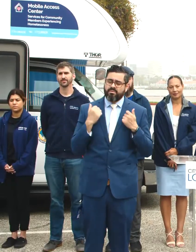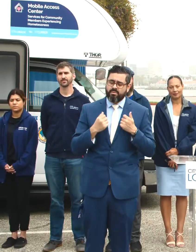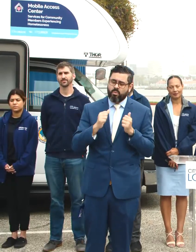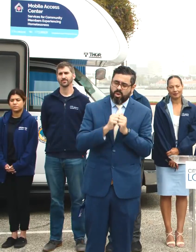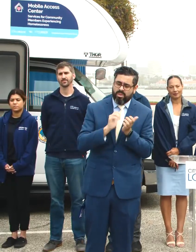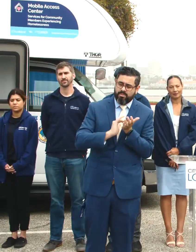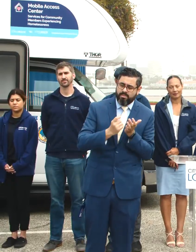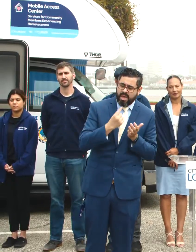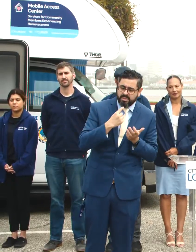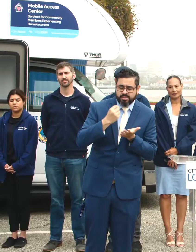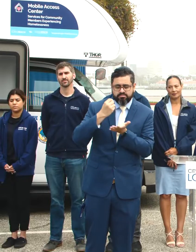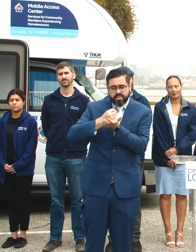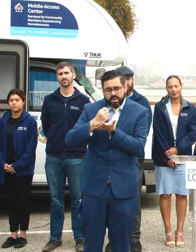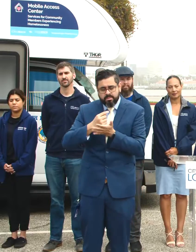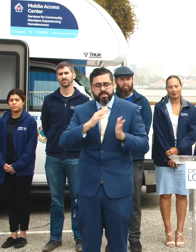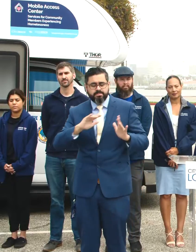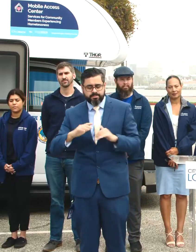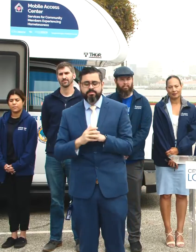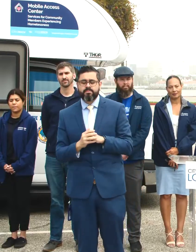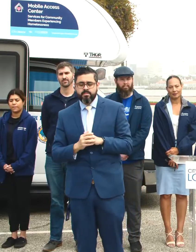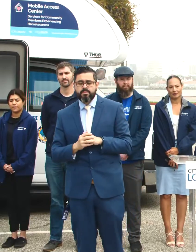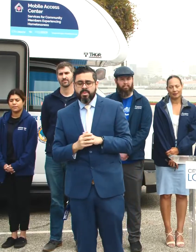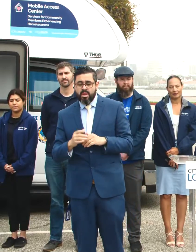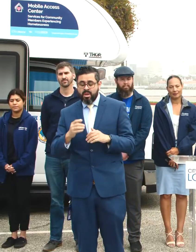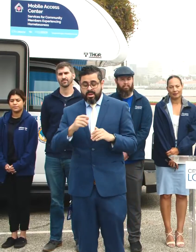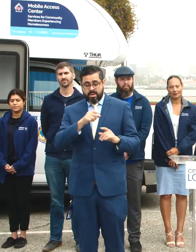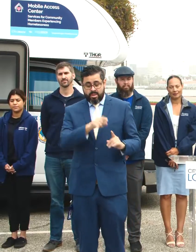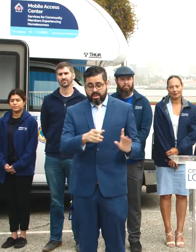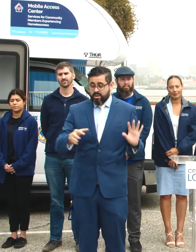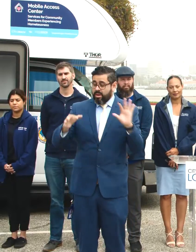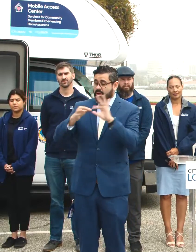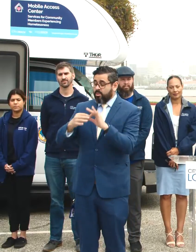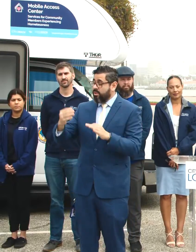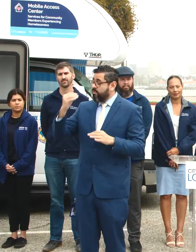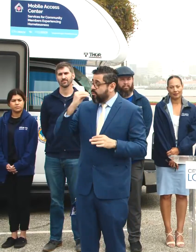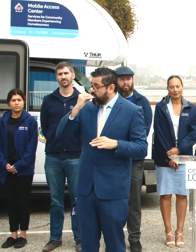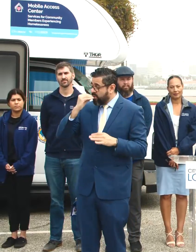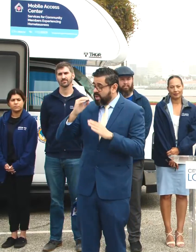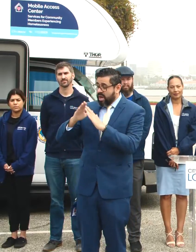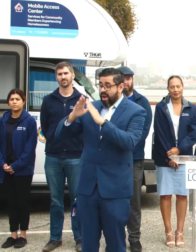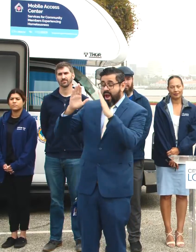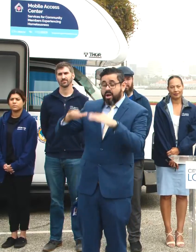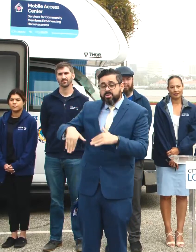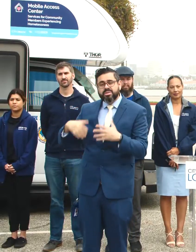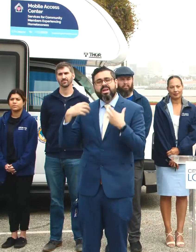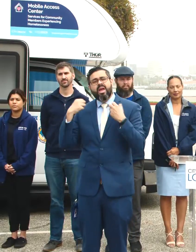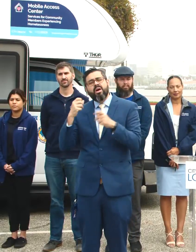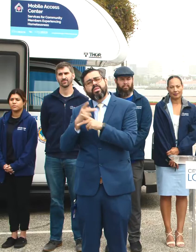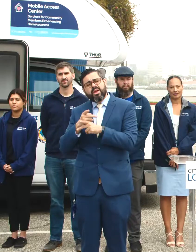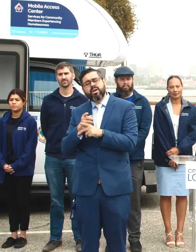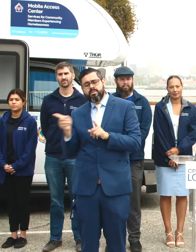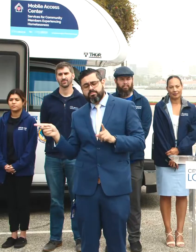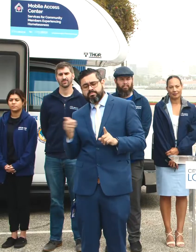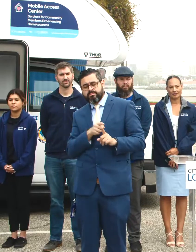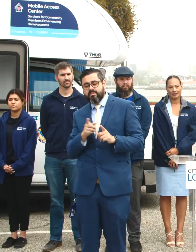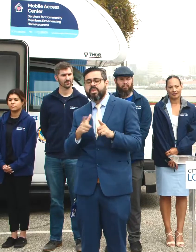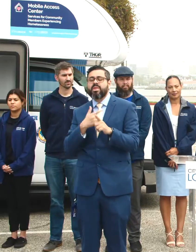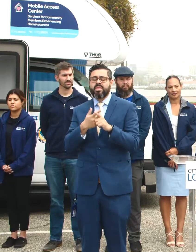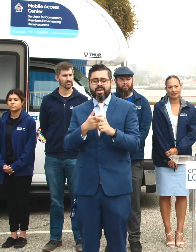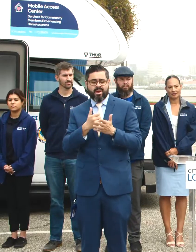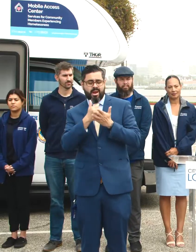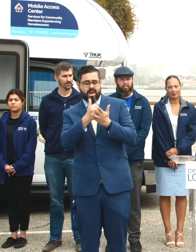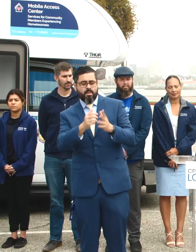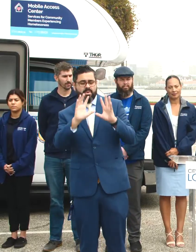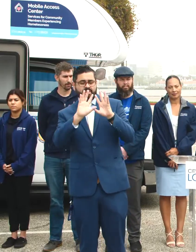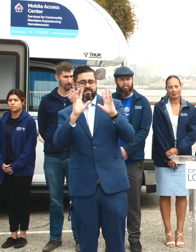It looks like connecting older adults to services that provide them with food, housing, and health care. It also looks like working with families